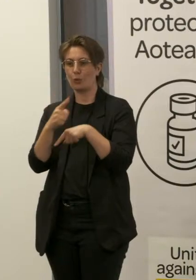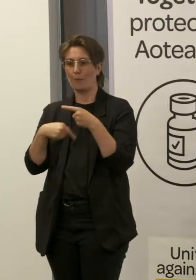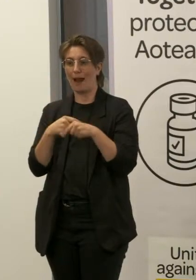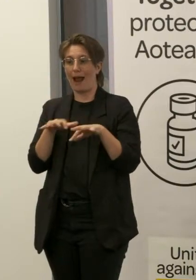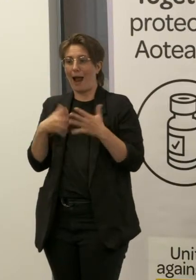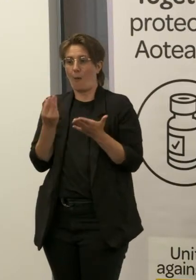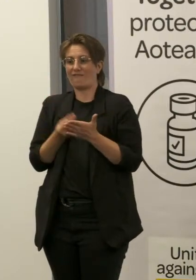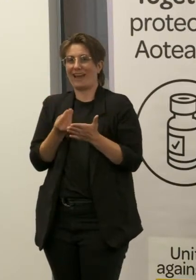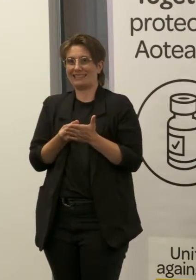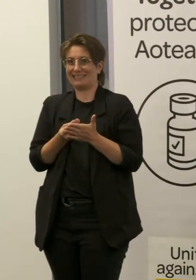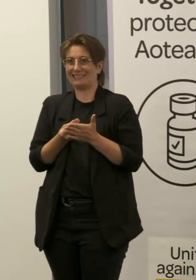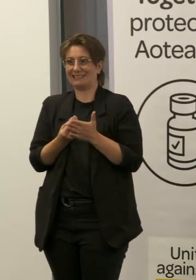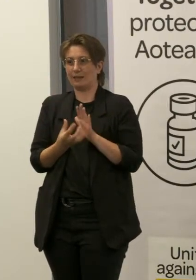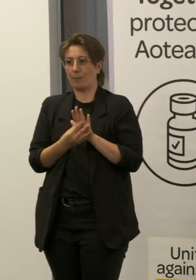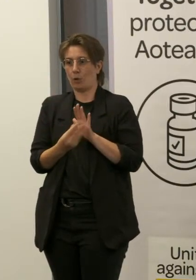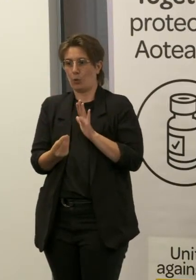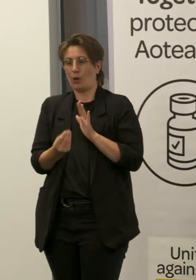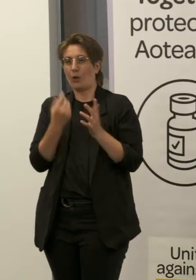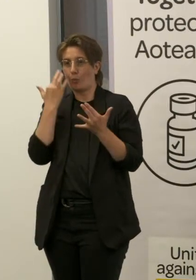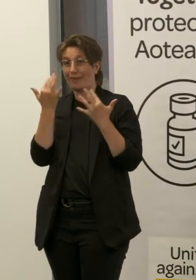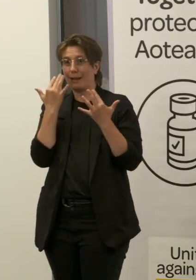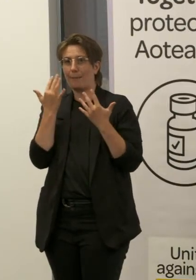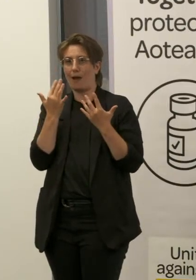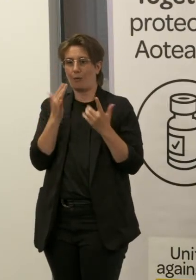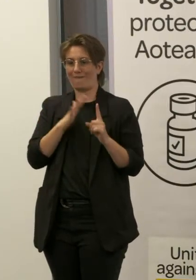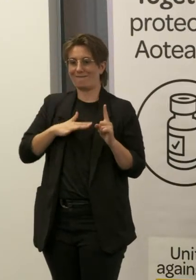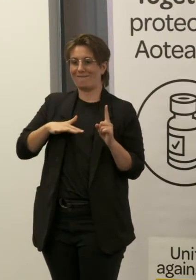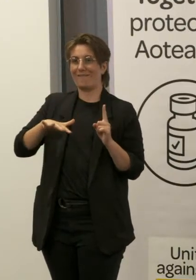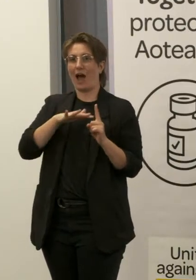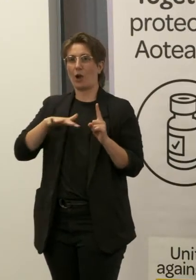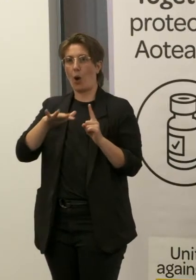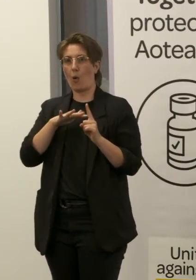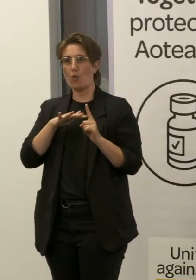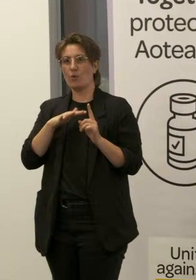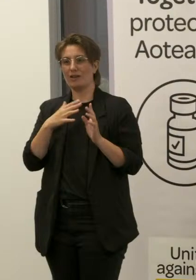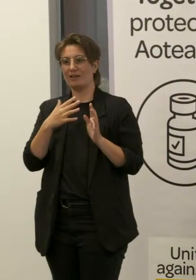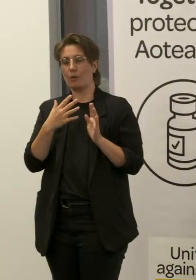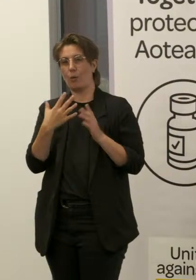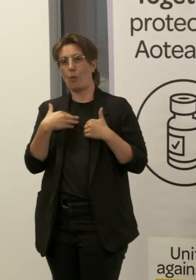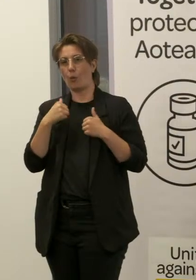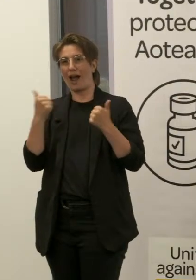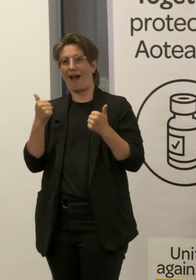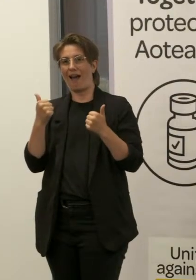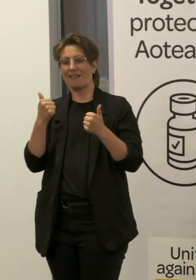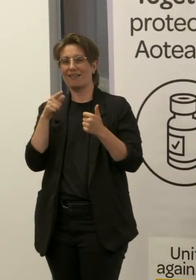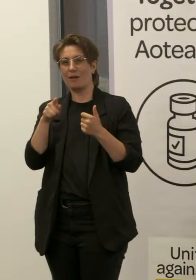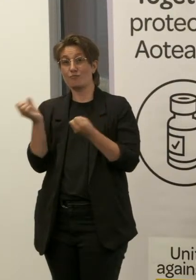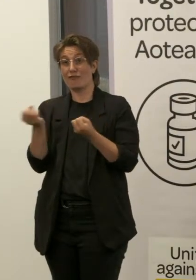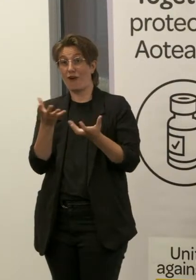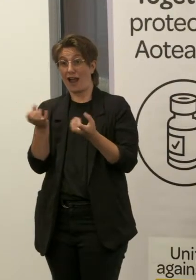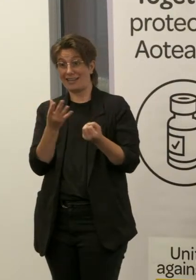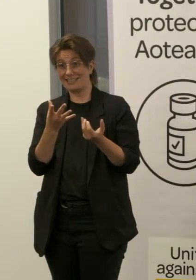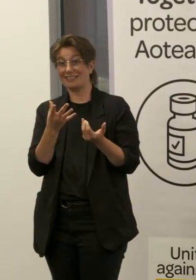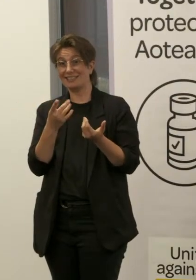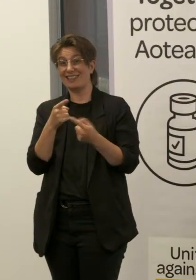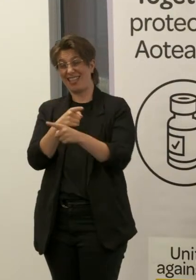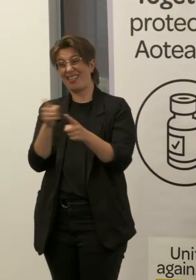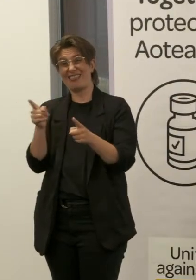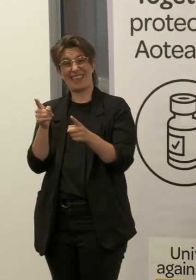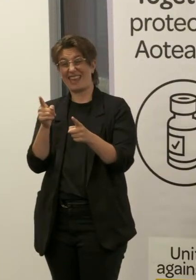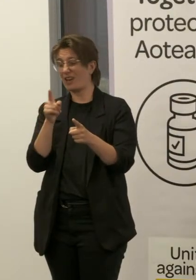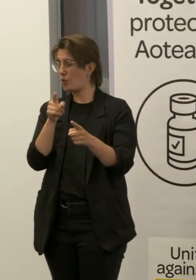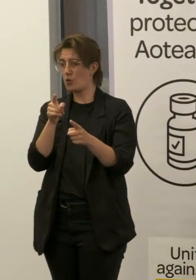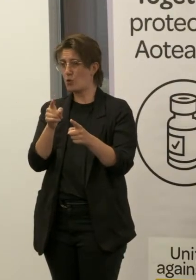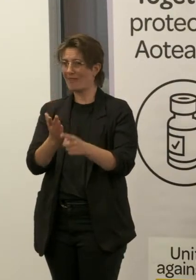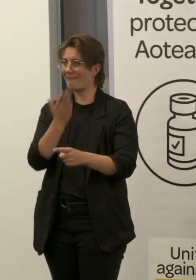if you think about the amount of whānau order providers, they're the largest number. And can I take the opportunity to acknowledge those providers out there? They're at the